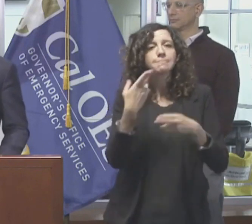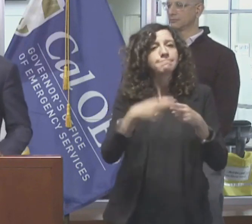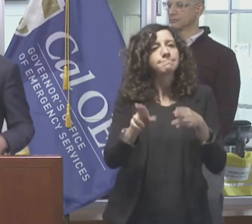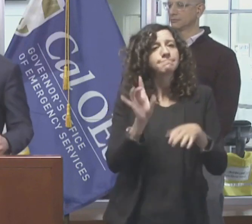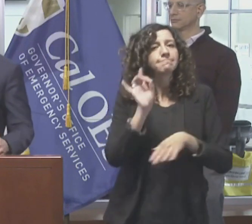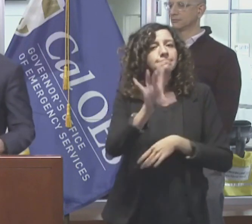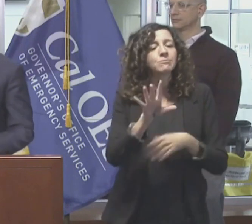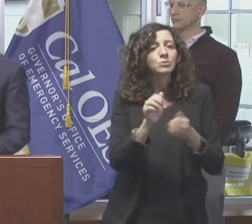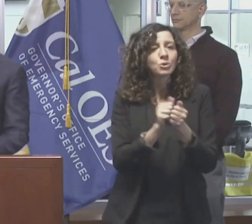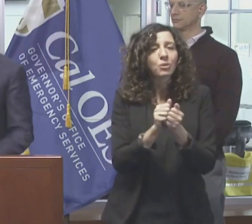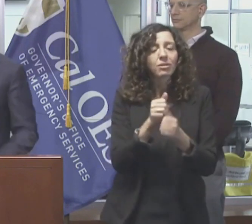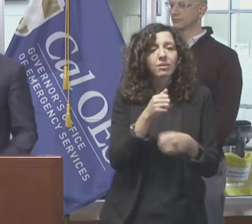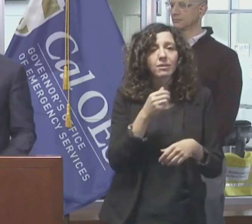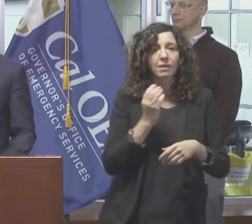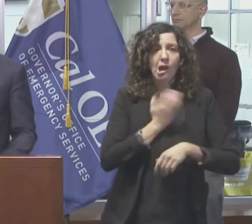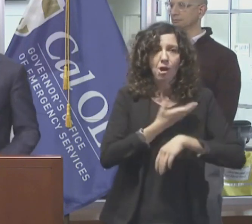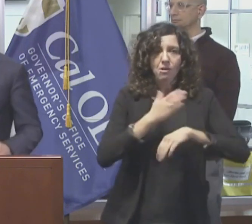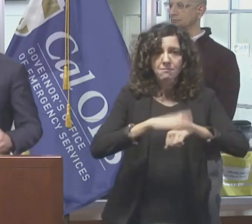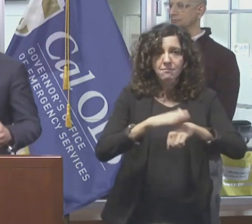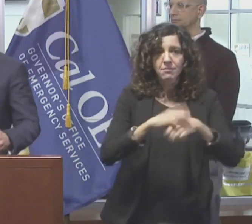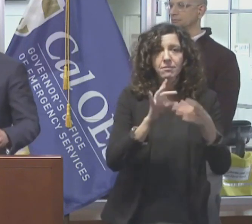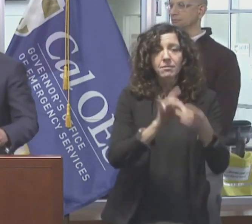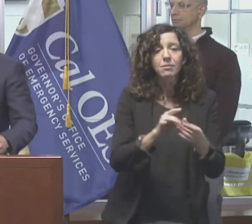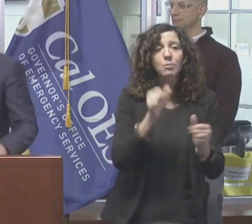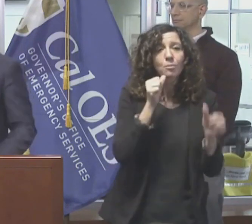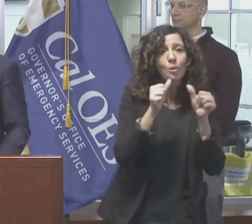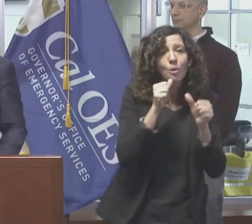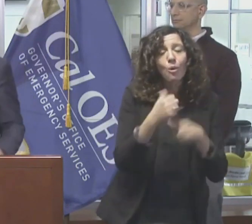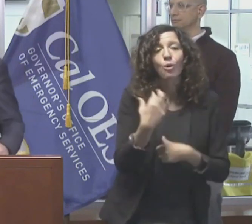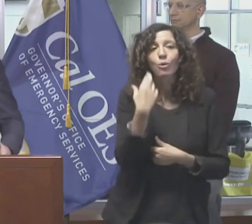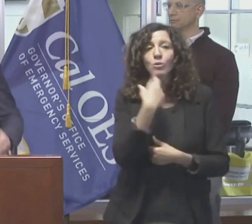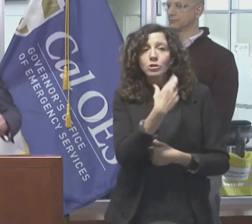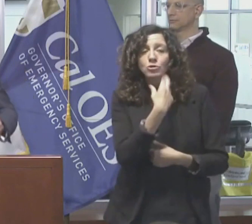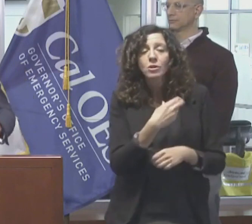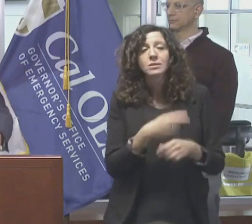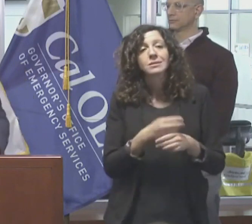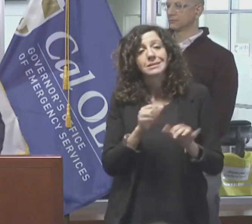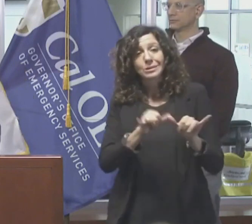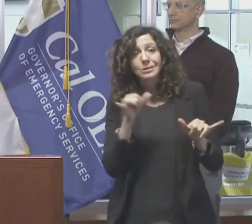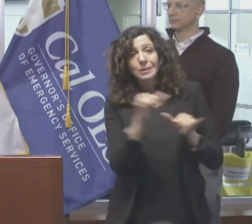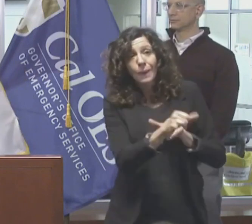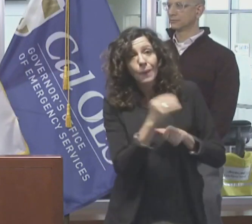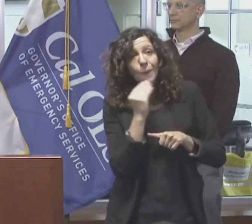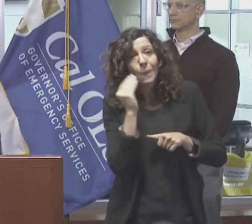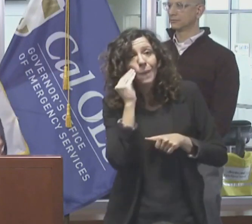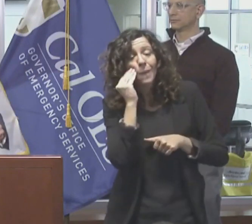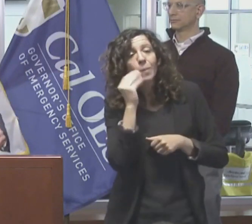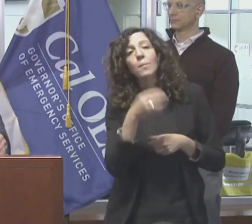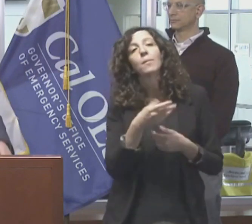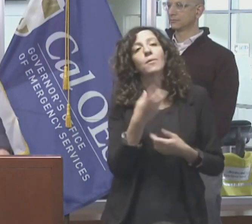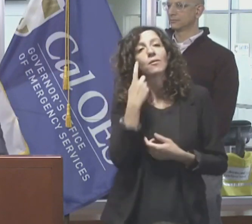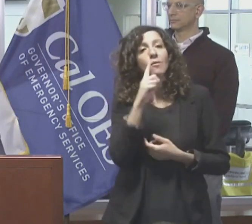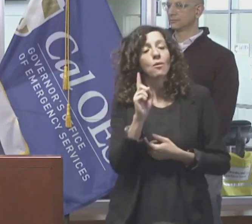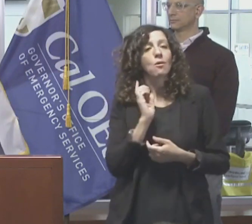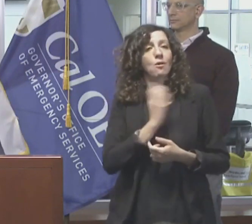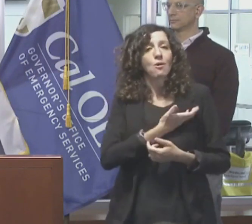new advisories, on bars and restaurants, on social isolation, home isolation for